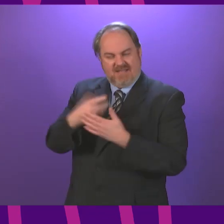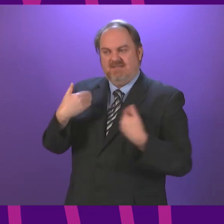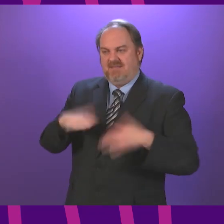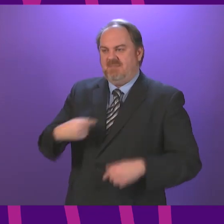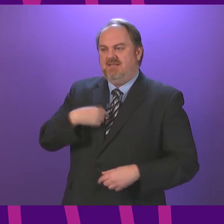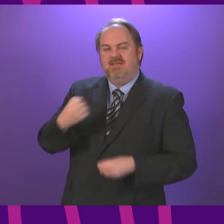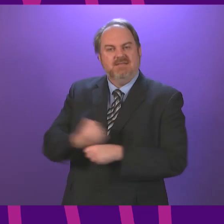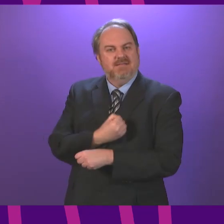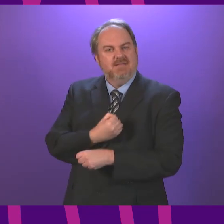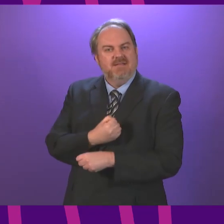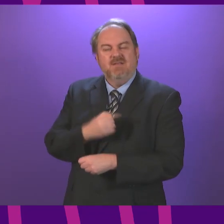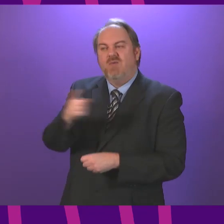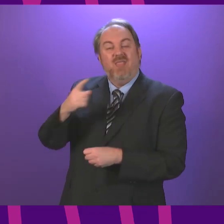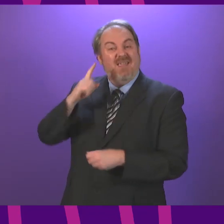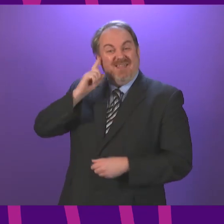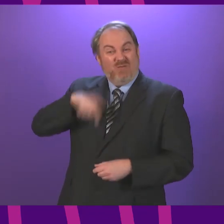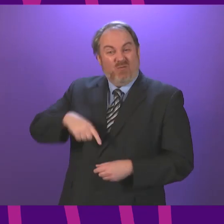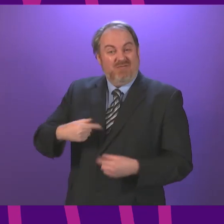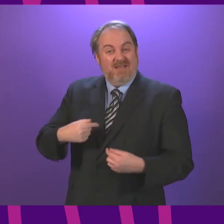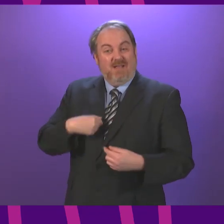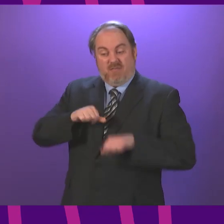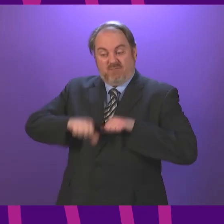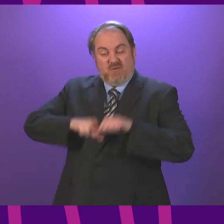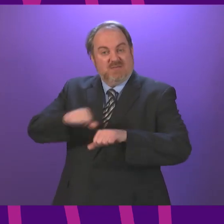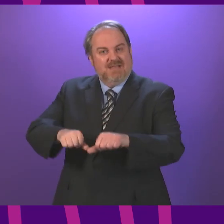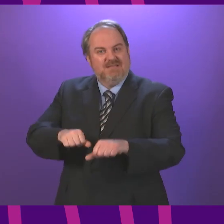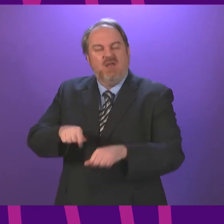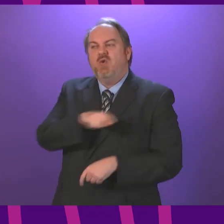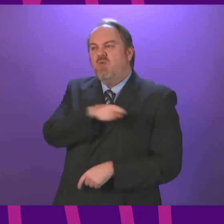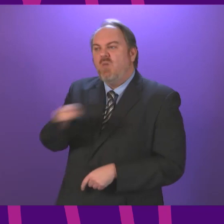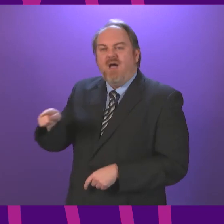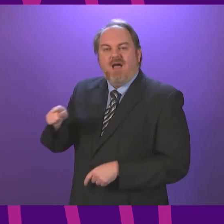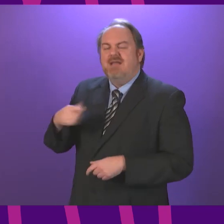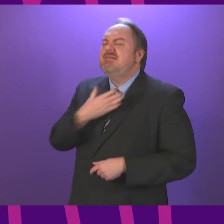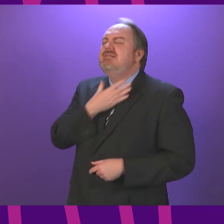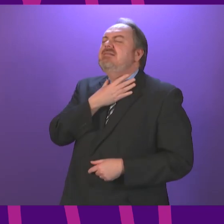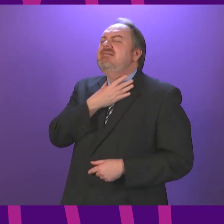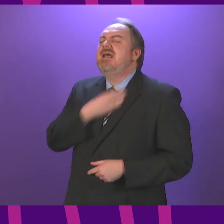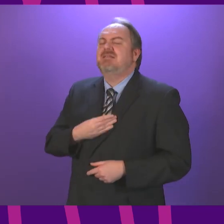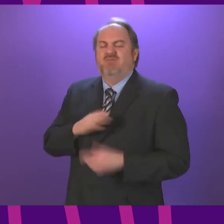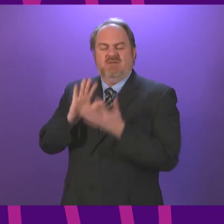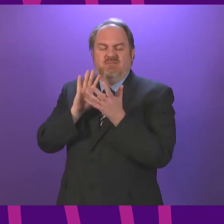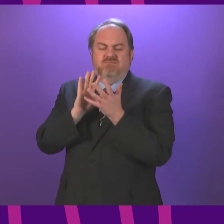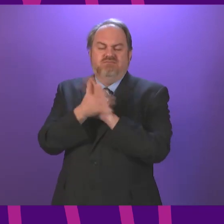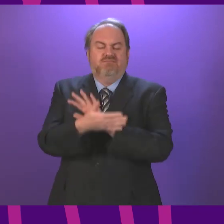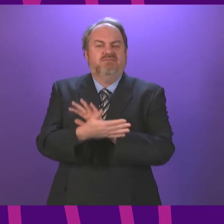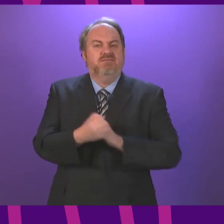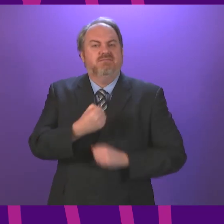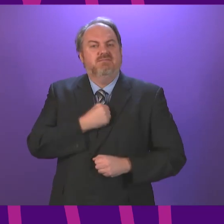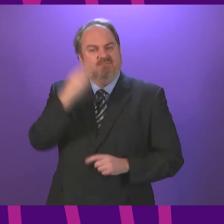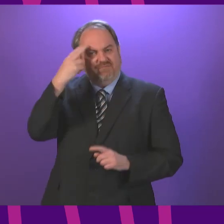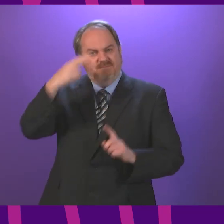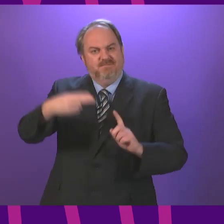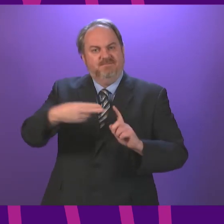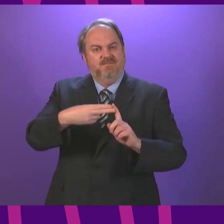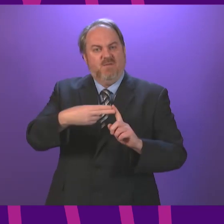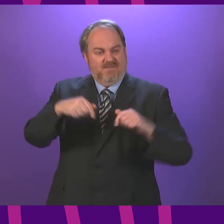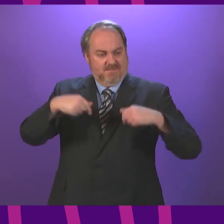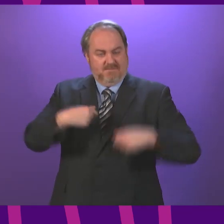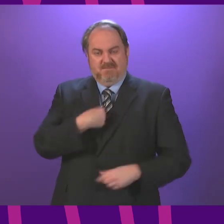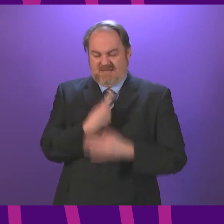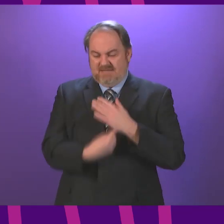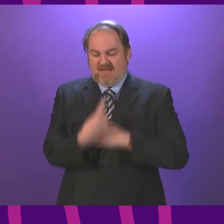about due process. It's political desperation on the part of the Conservatives. But, presenting officer, I think